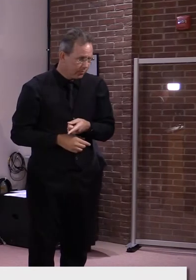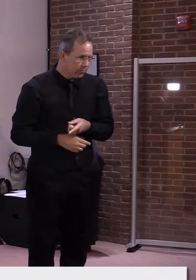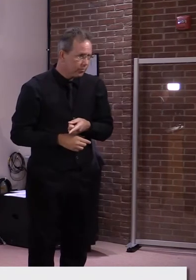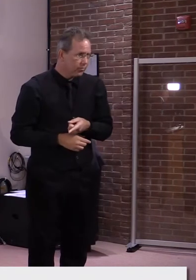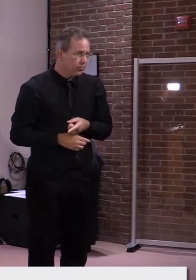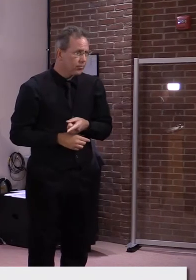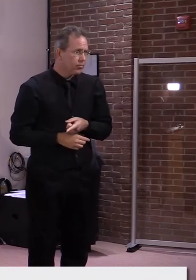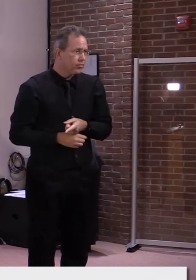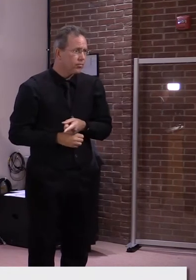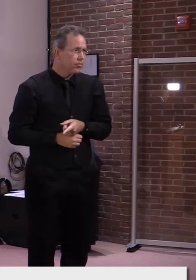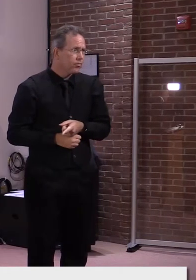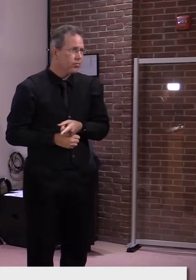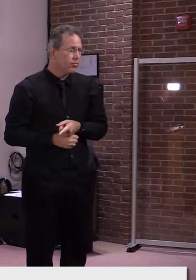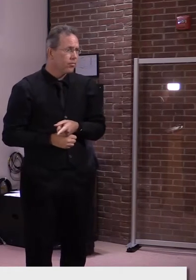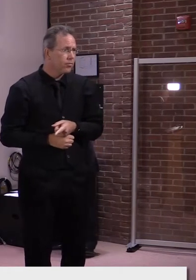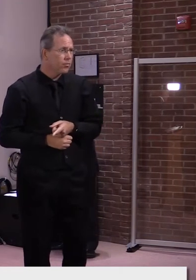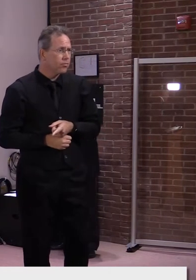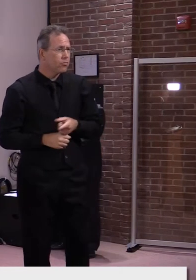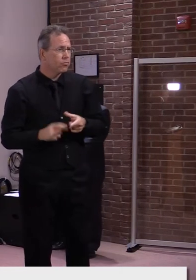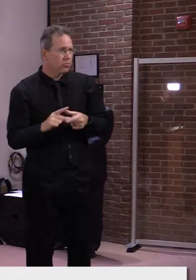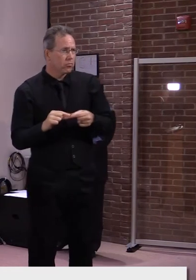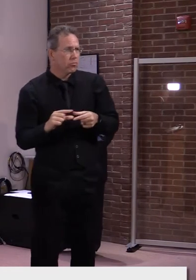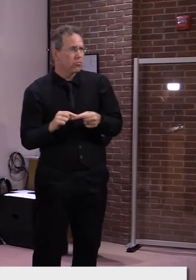Thanks, Jason. Governor,